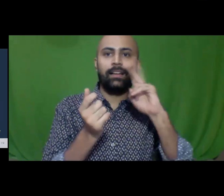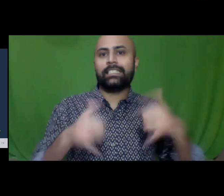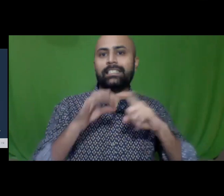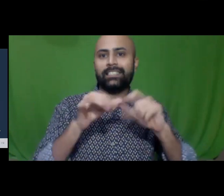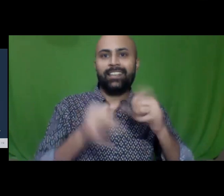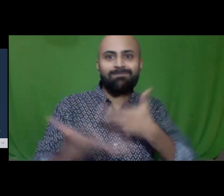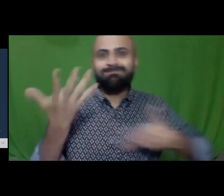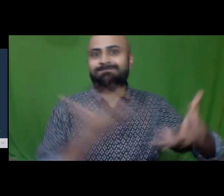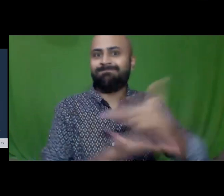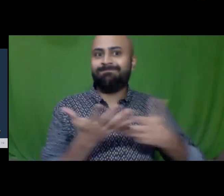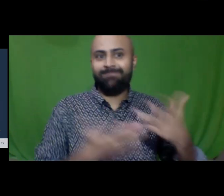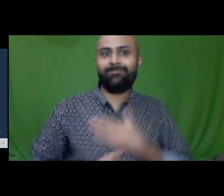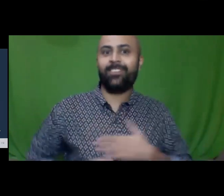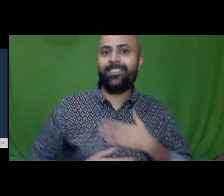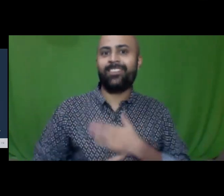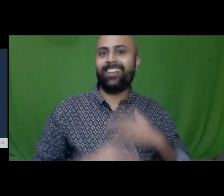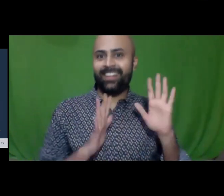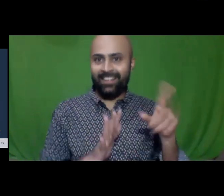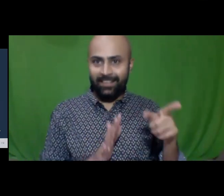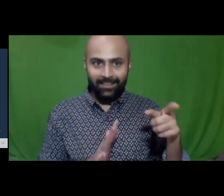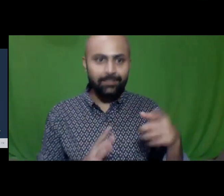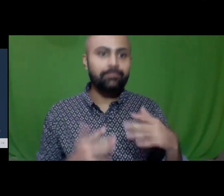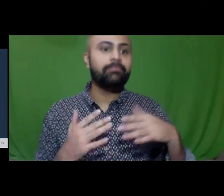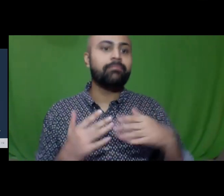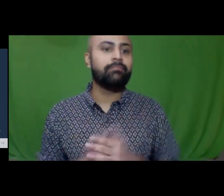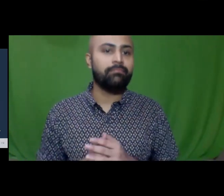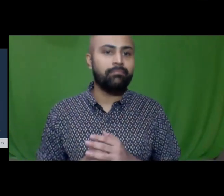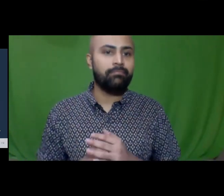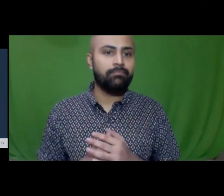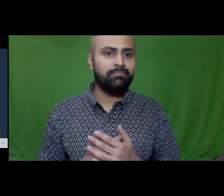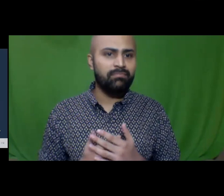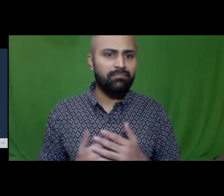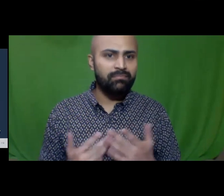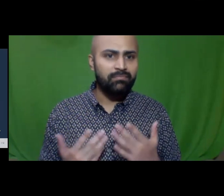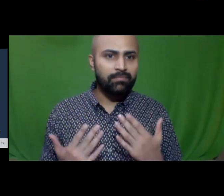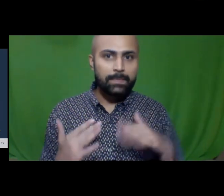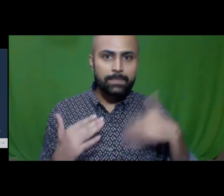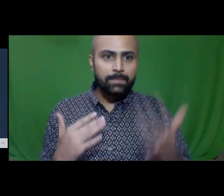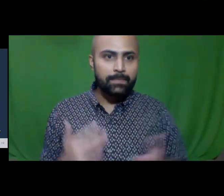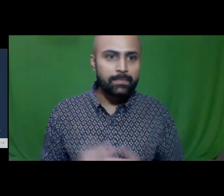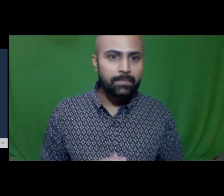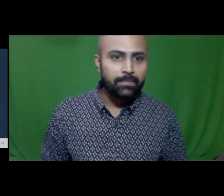and ISL trivias, multiple ISL trivias. We enjoyed those as well.